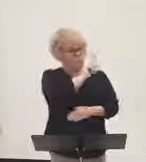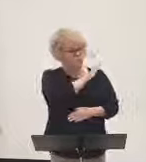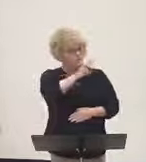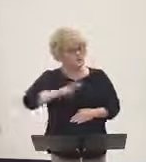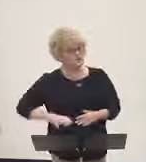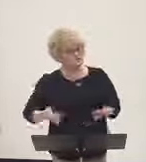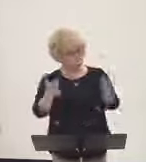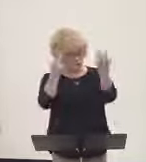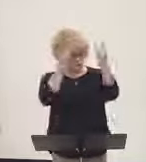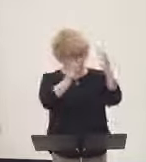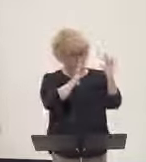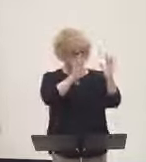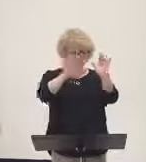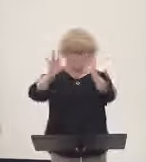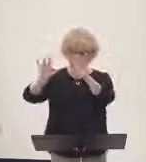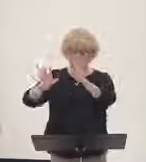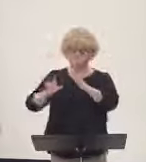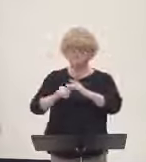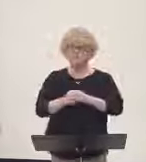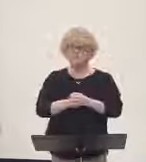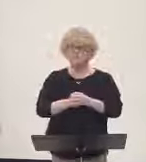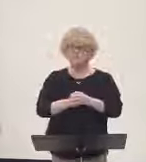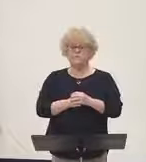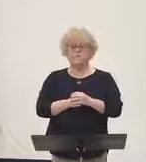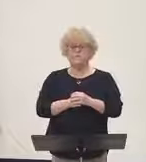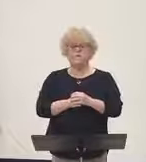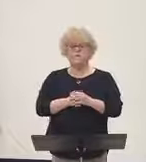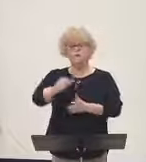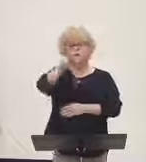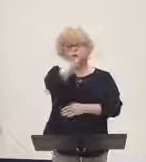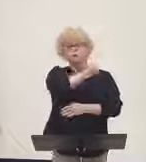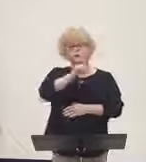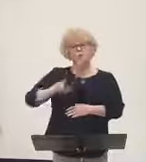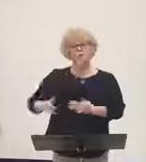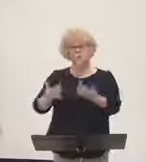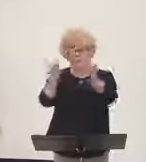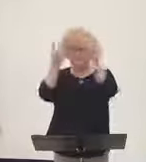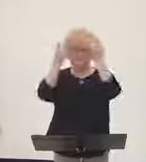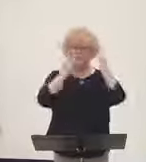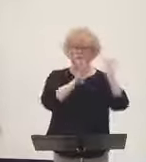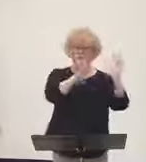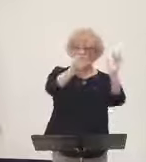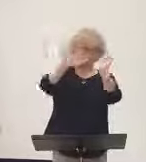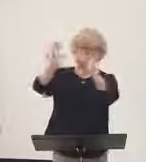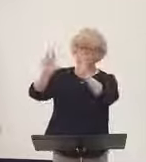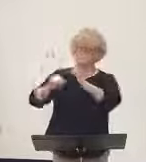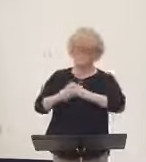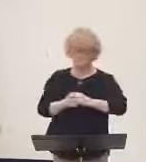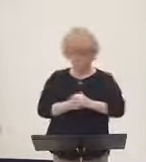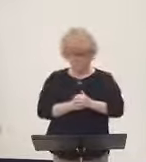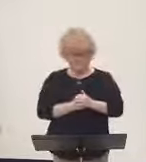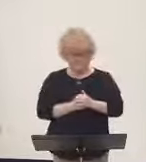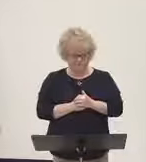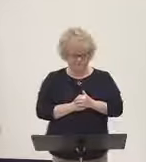mercy. Christ, have mercy. Lord, have mercy. Lord, have mercy.